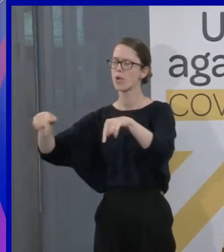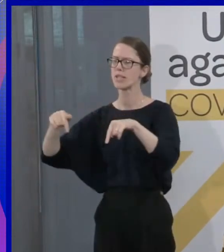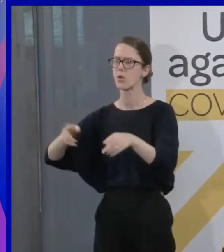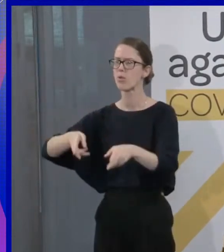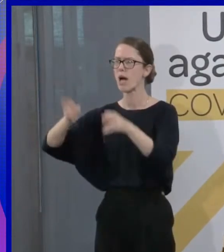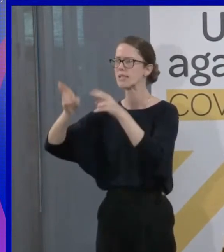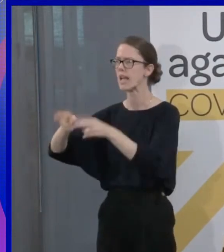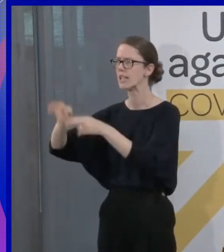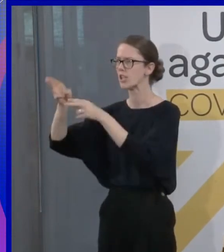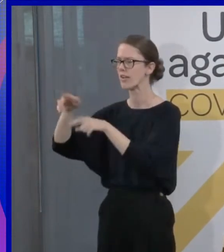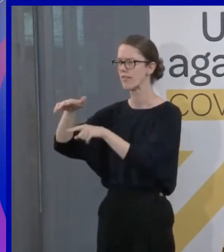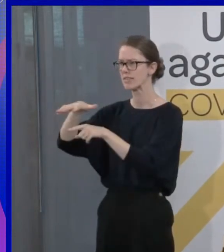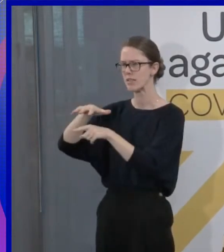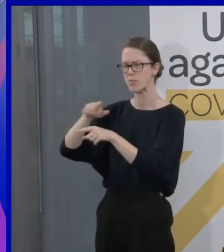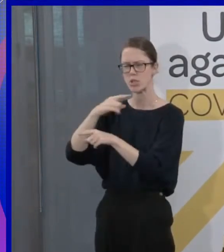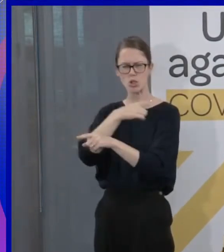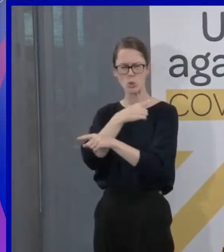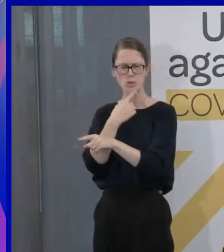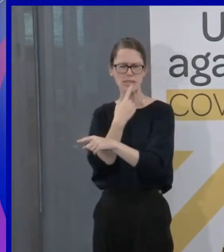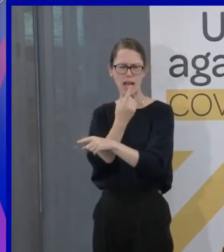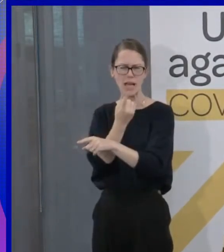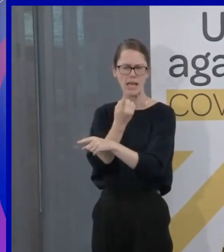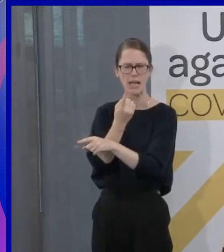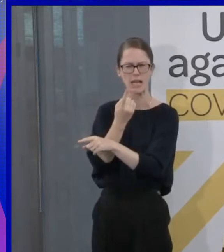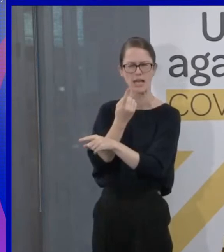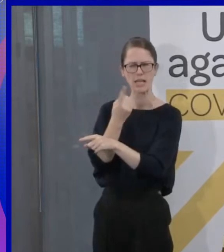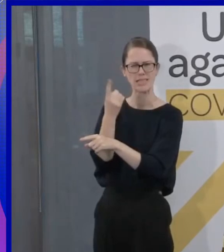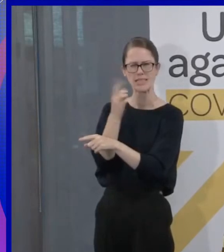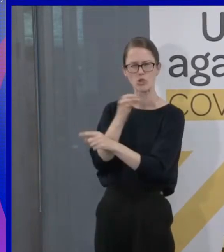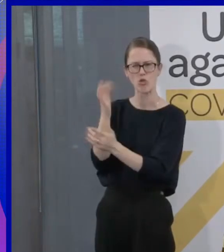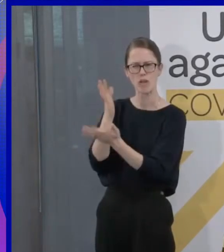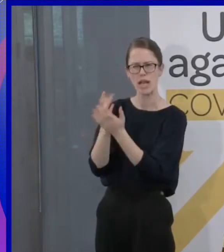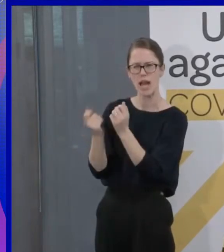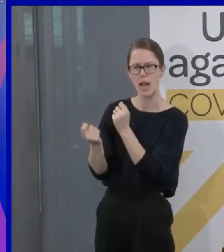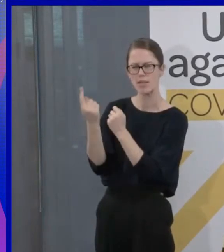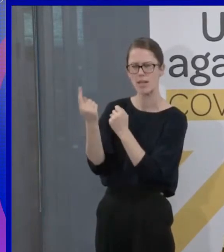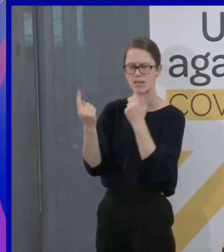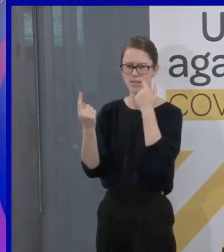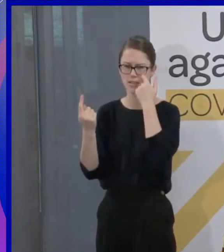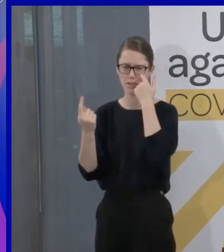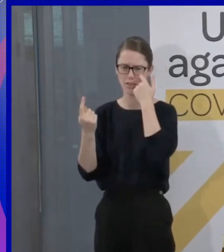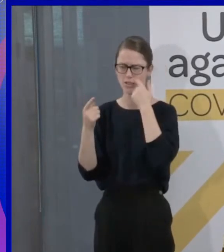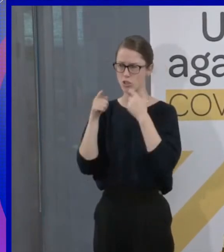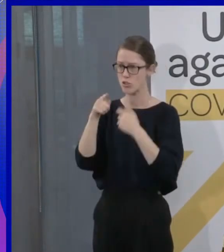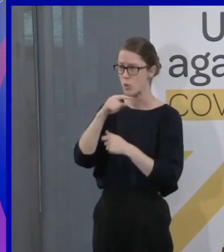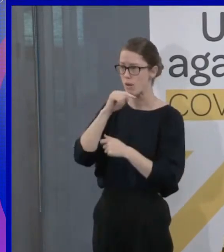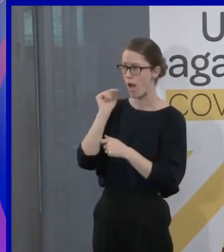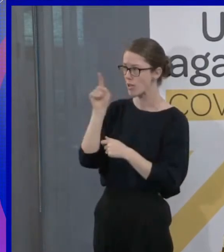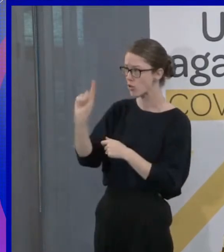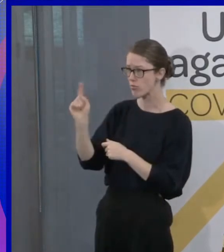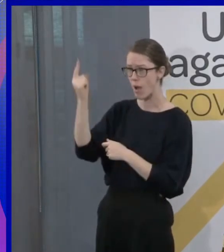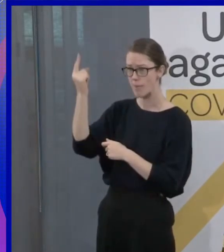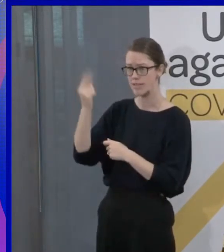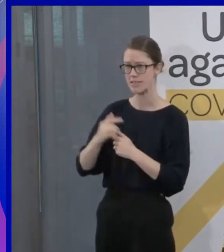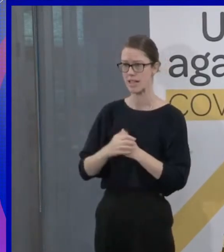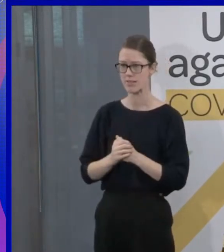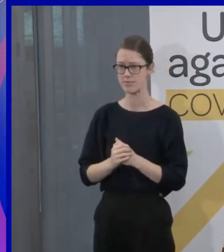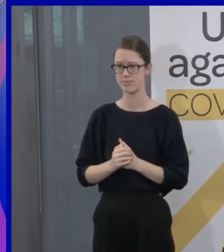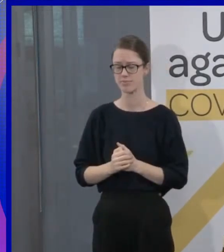facilities. However, by your and the Health Minister's own omission, that wasn't taking place. Did you mislead the Prime Minister or Cabinet about